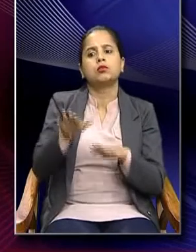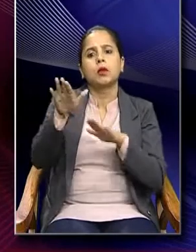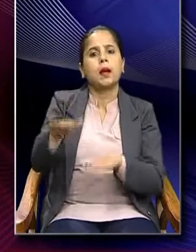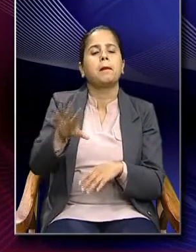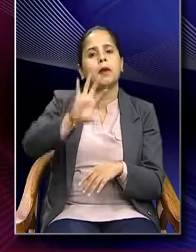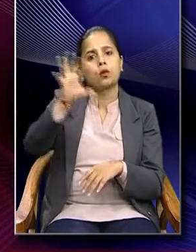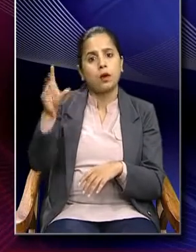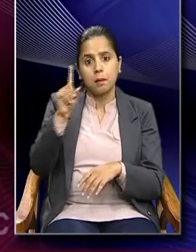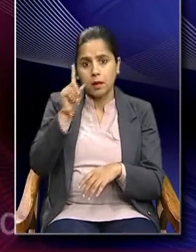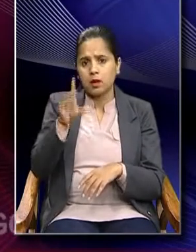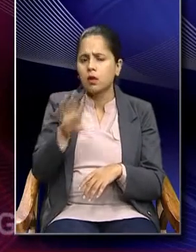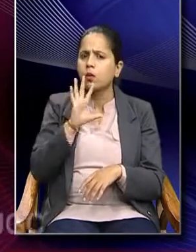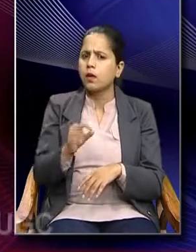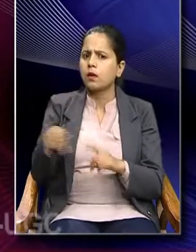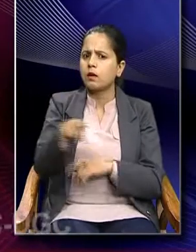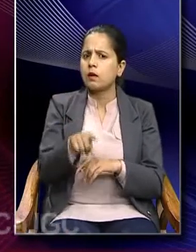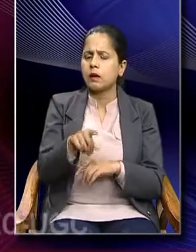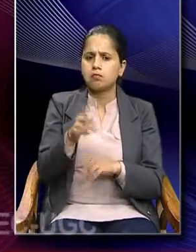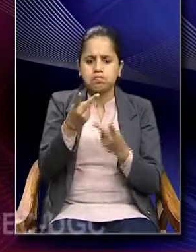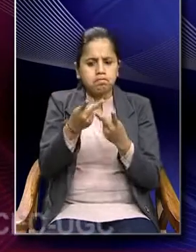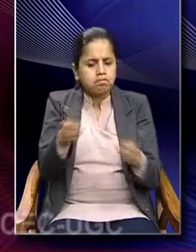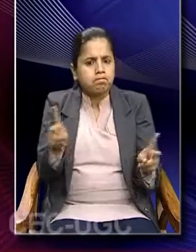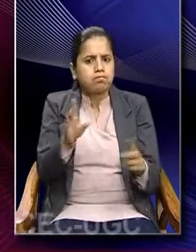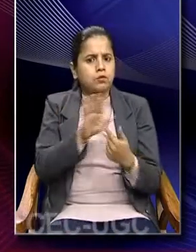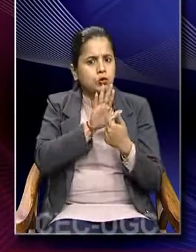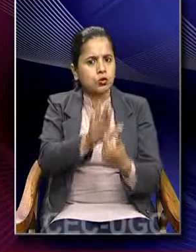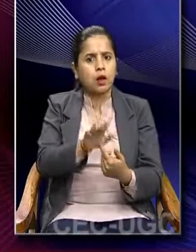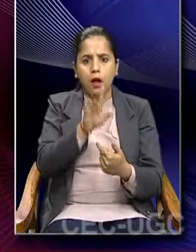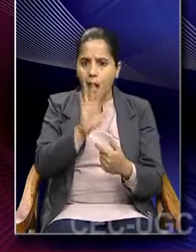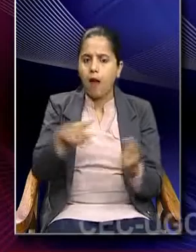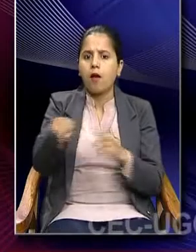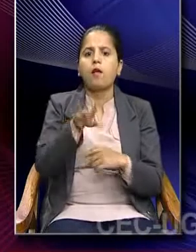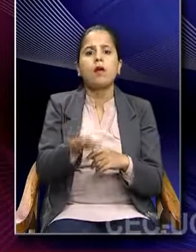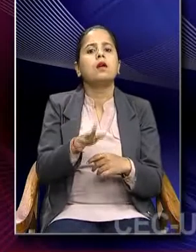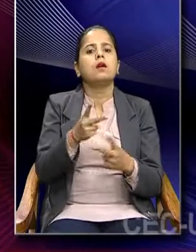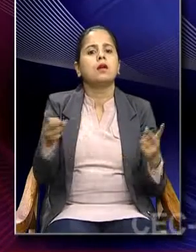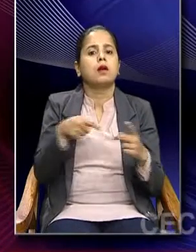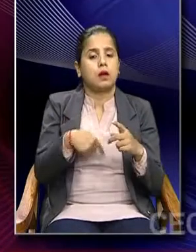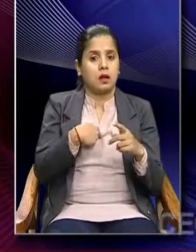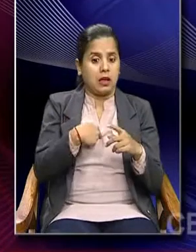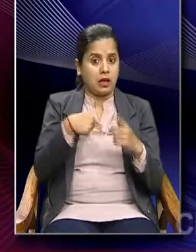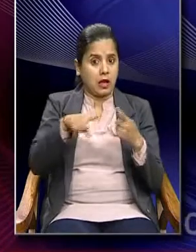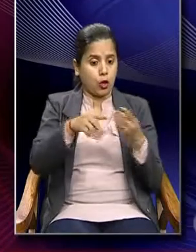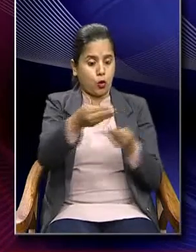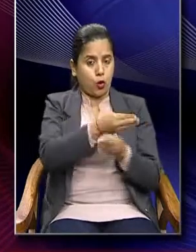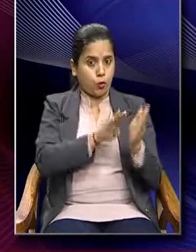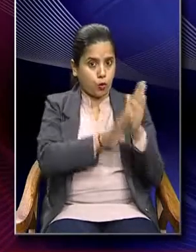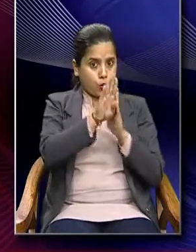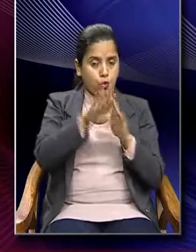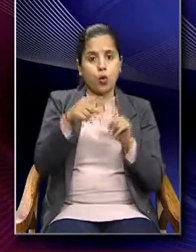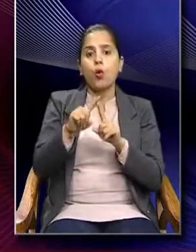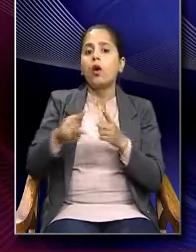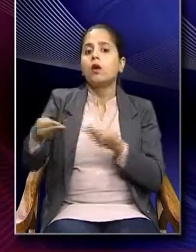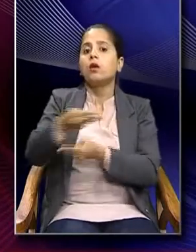they do make a very important distinction that there is a difference between economic growth and economic development. So